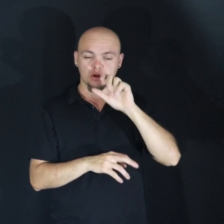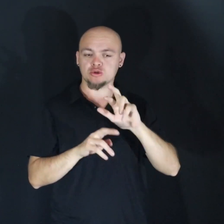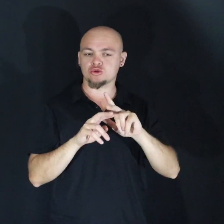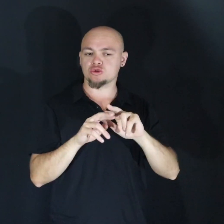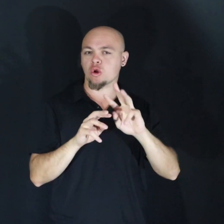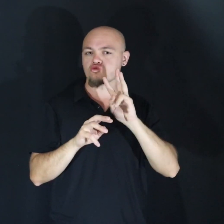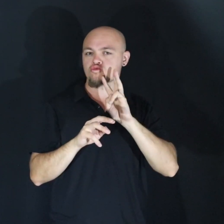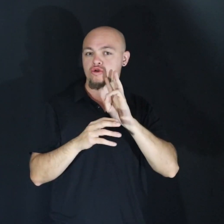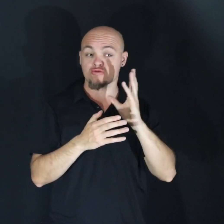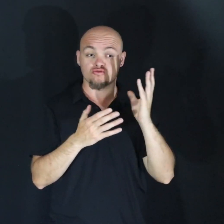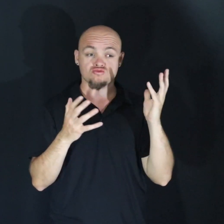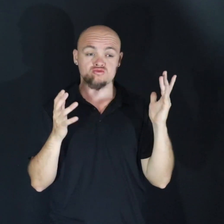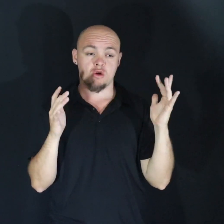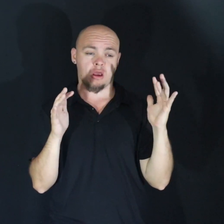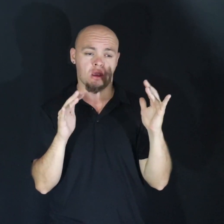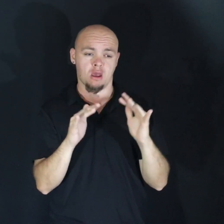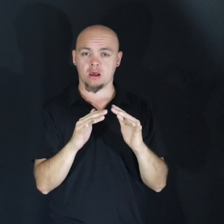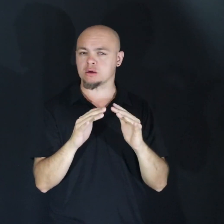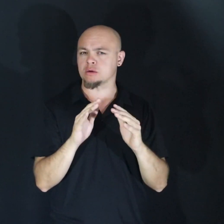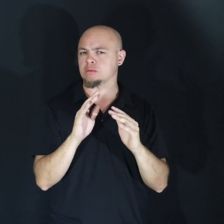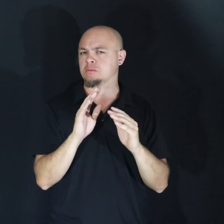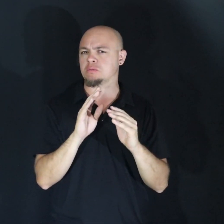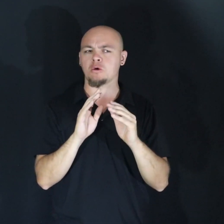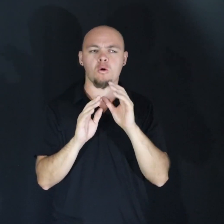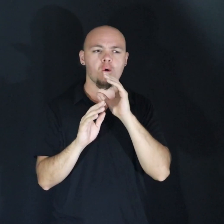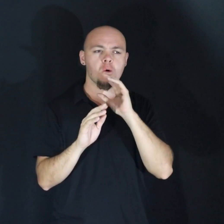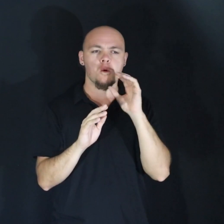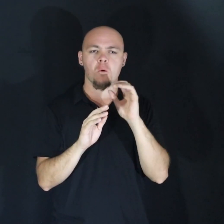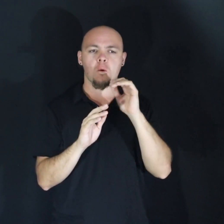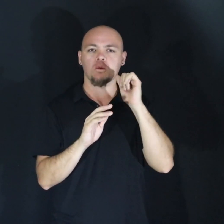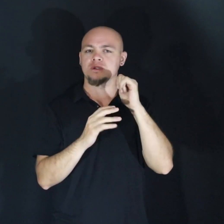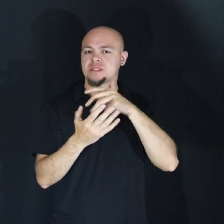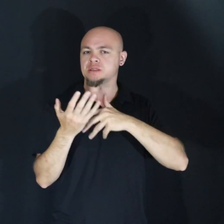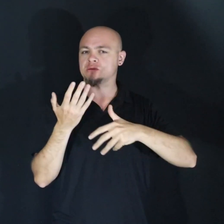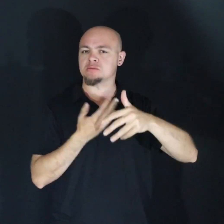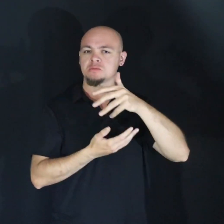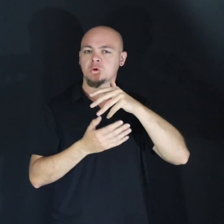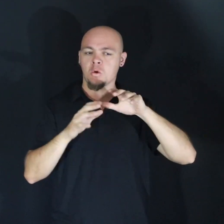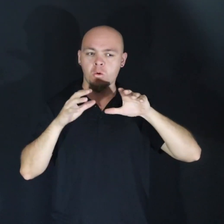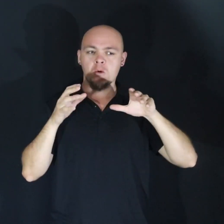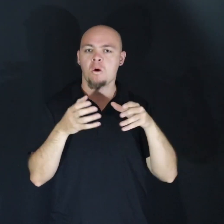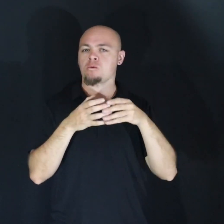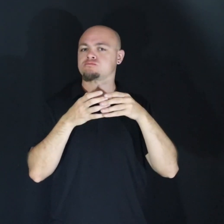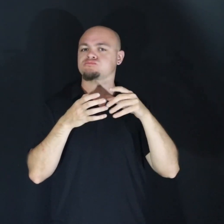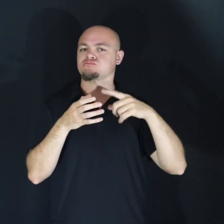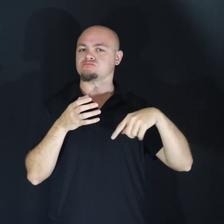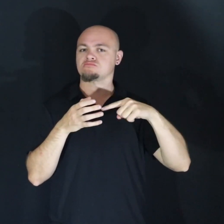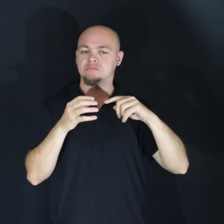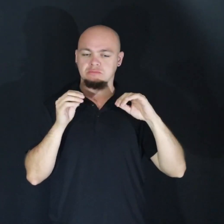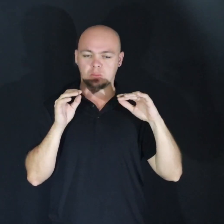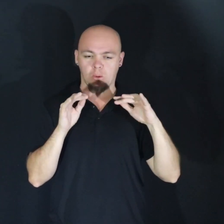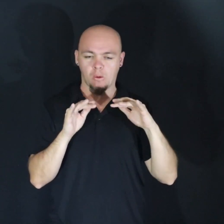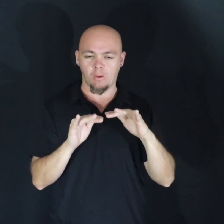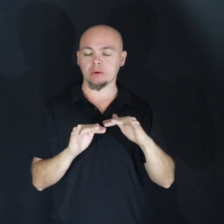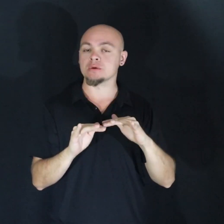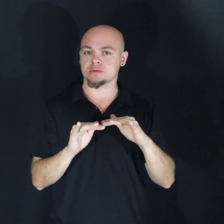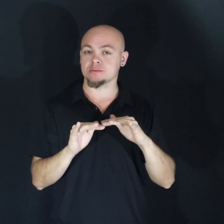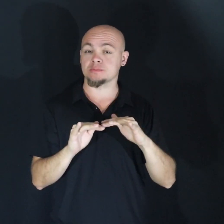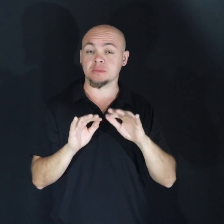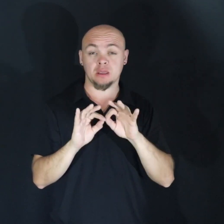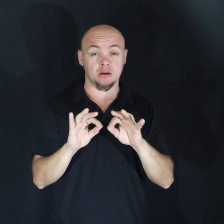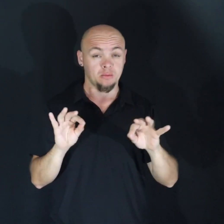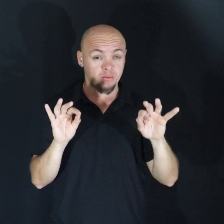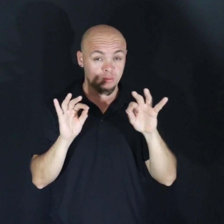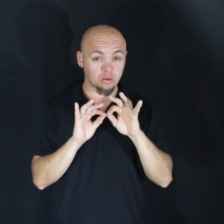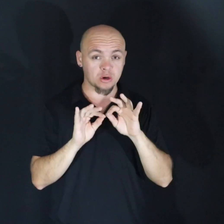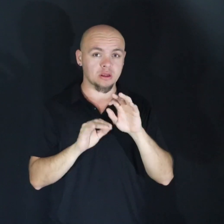once brought together some of the world's oldest civilizations. And most importantly, perhaps,